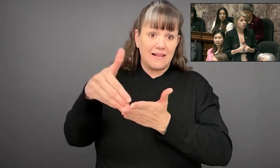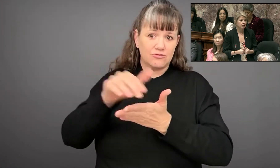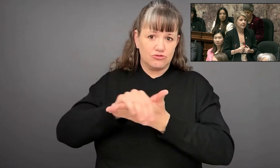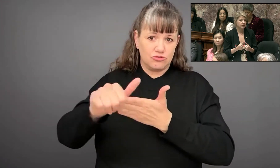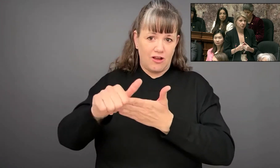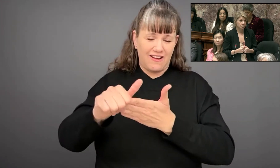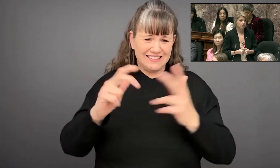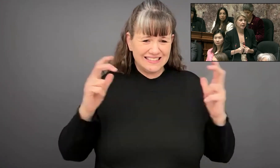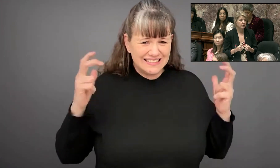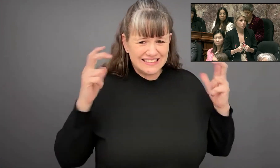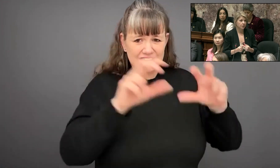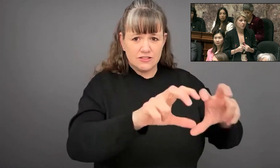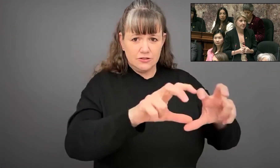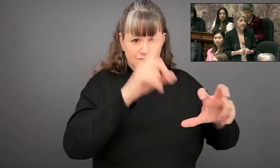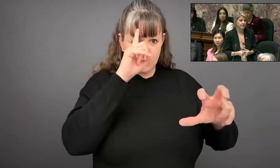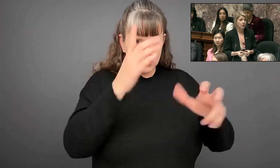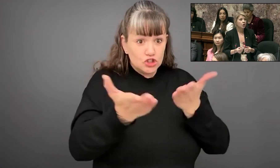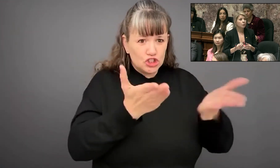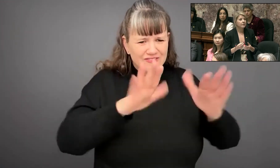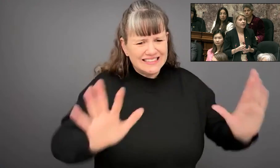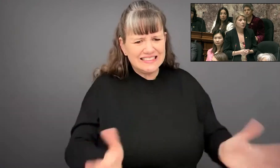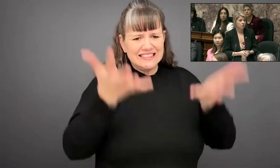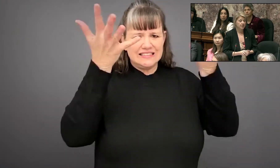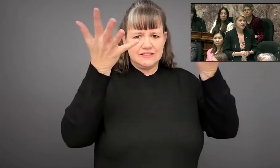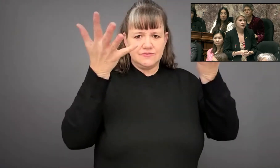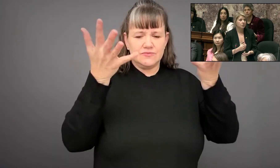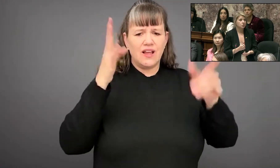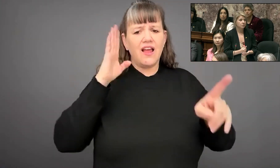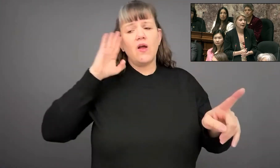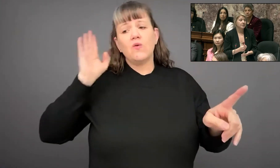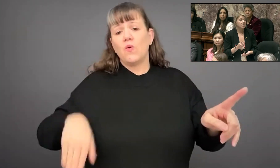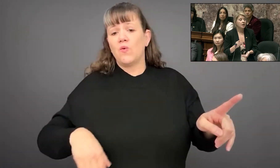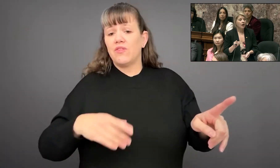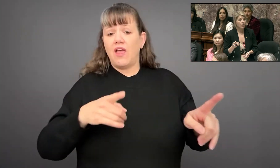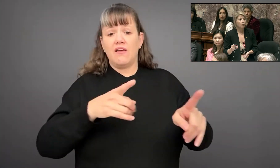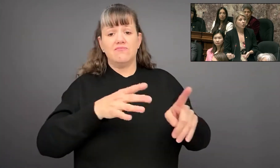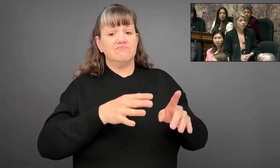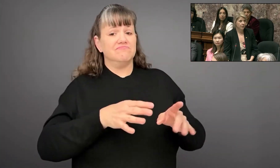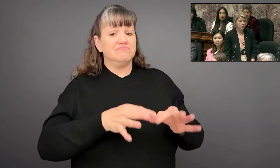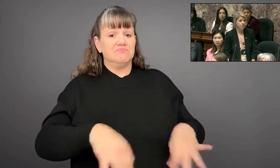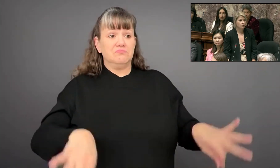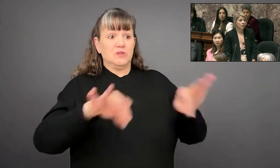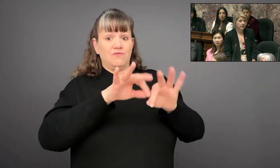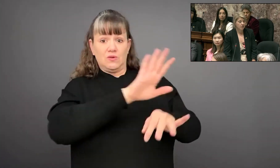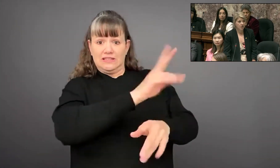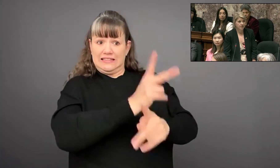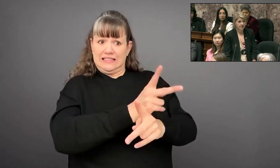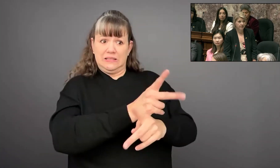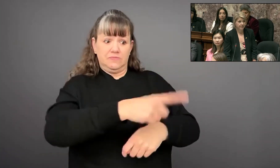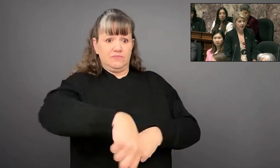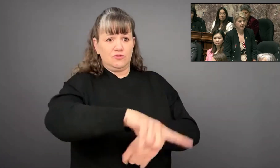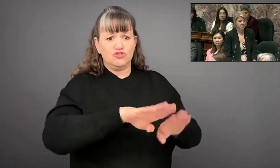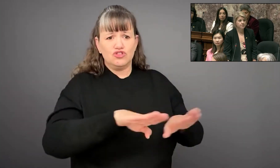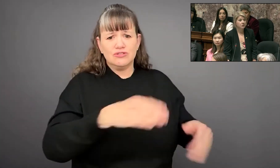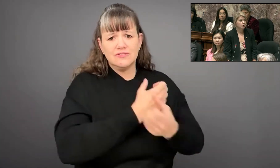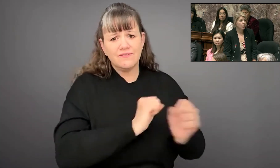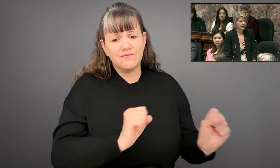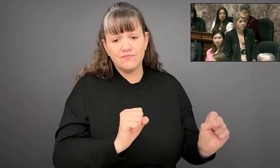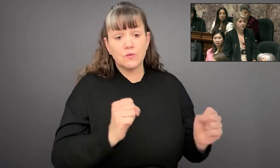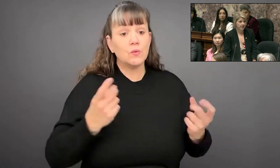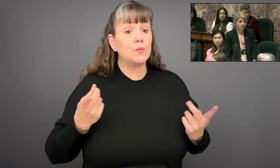to ensuring that children and youth are safe. We have increased our direct workforce working alongside families